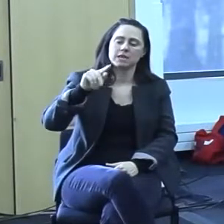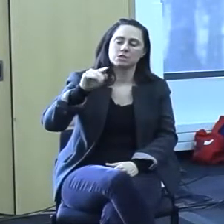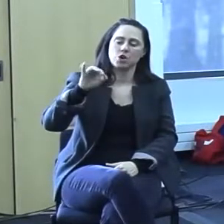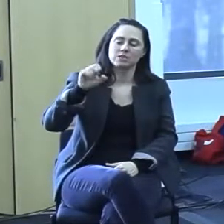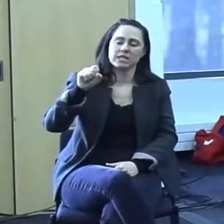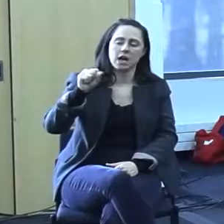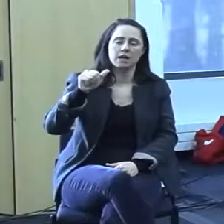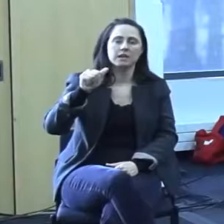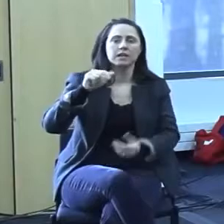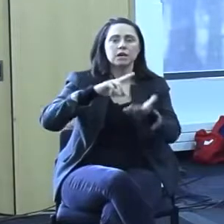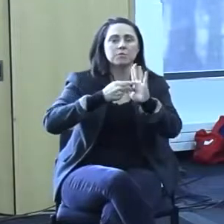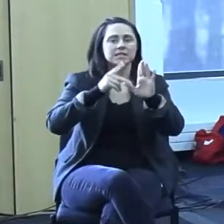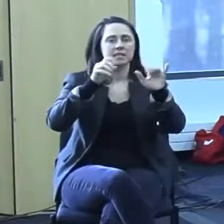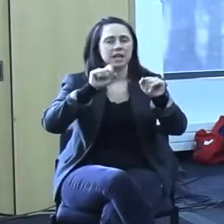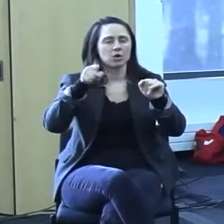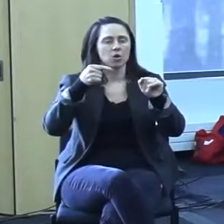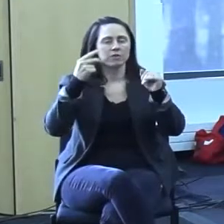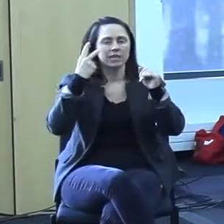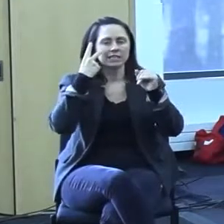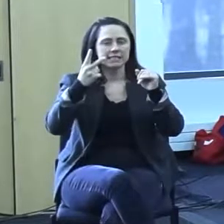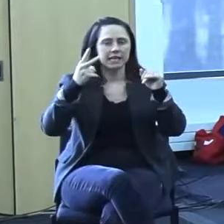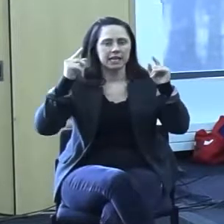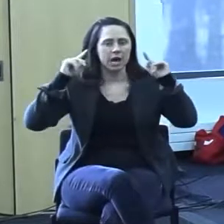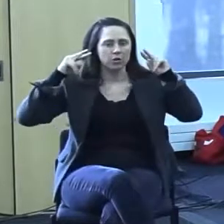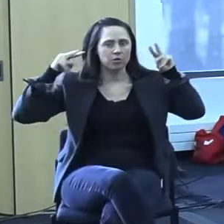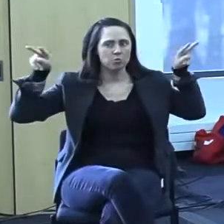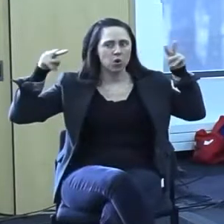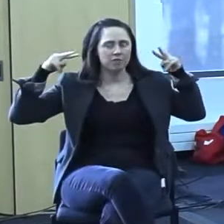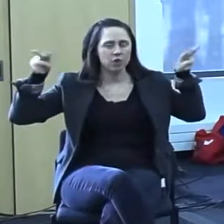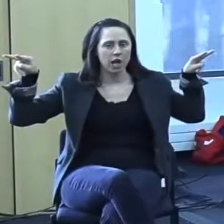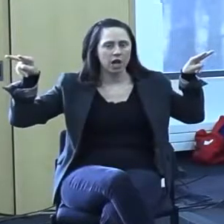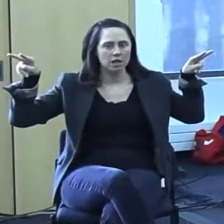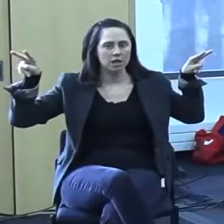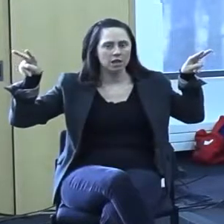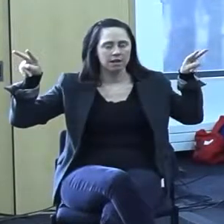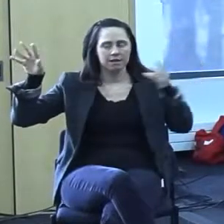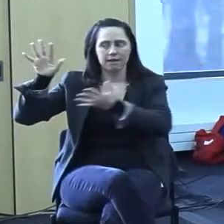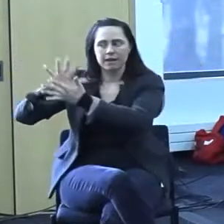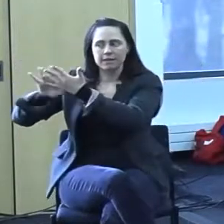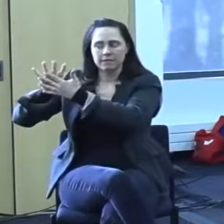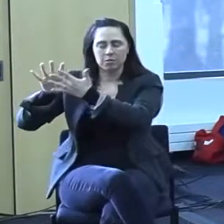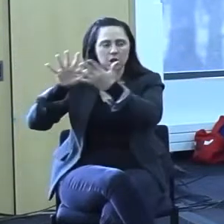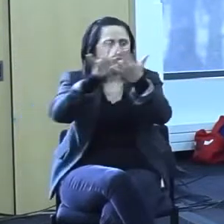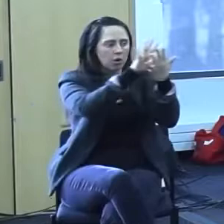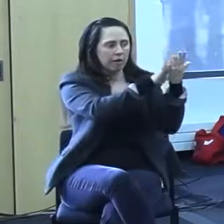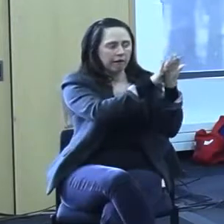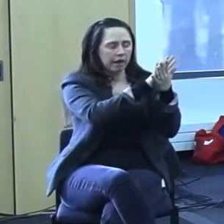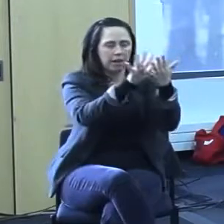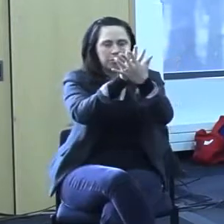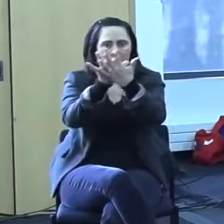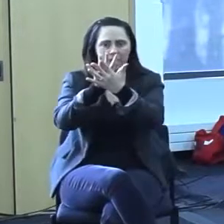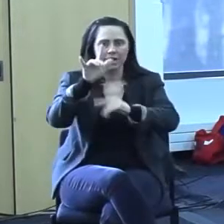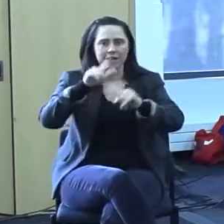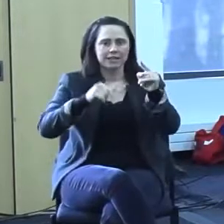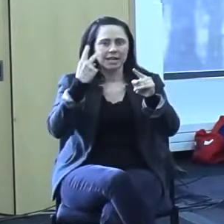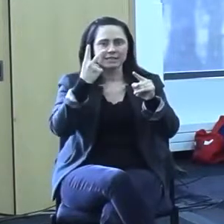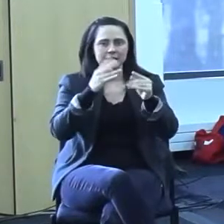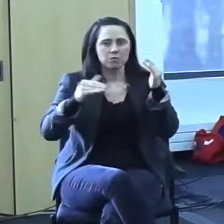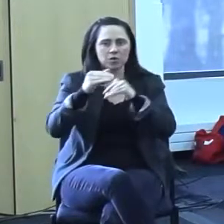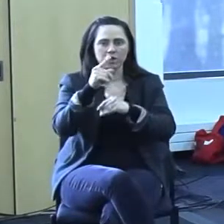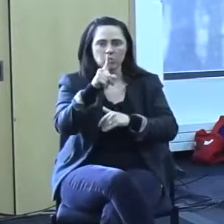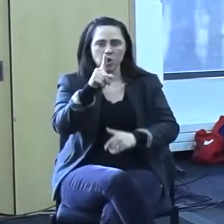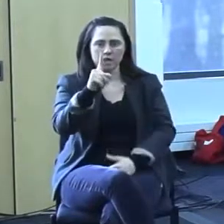can only see out of the peripheral. I see blurry, and I can't see more than a foot in front of me. And I